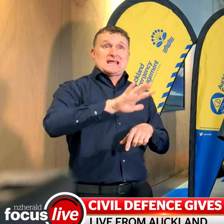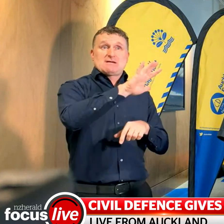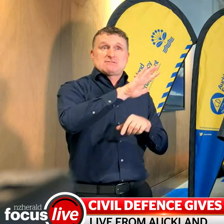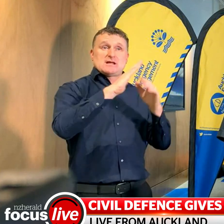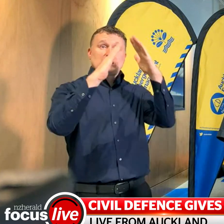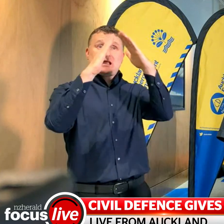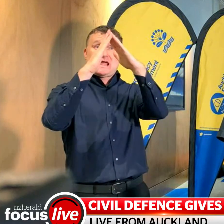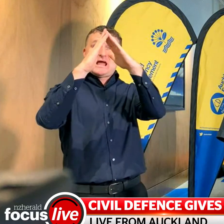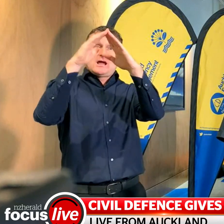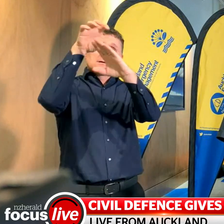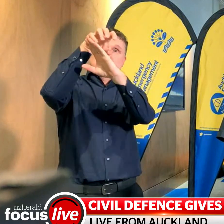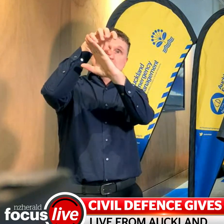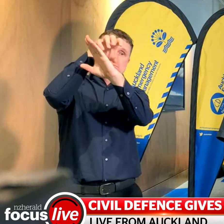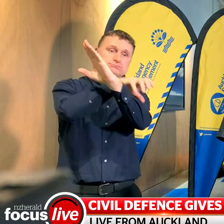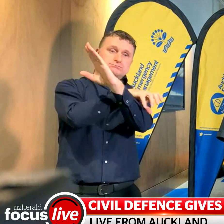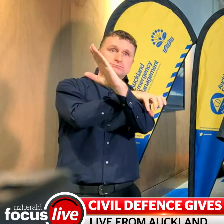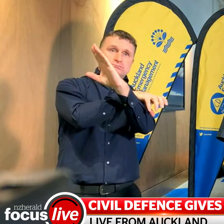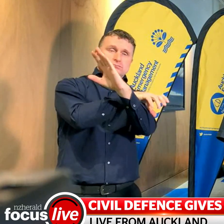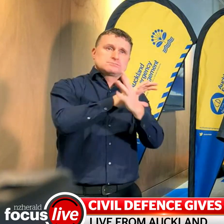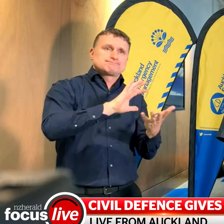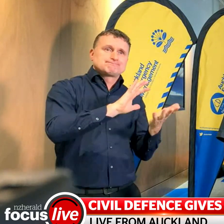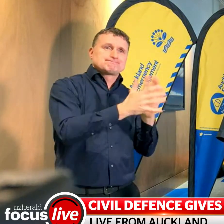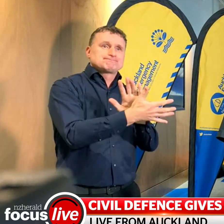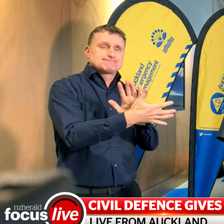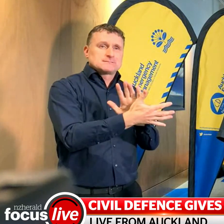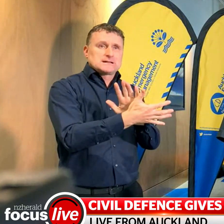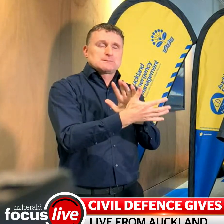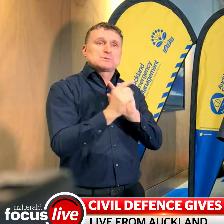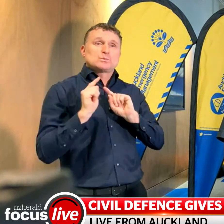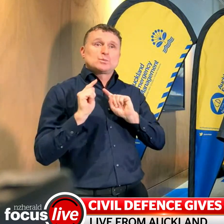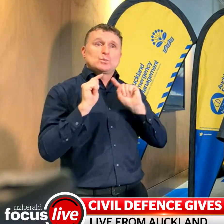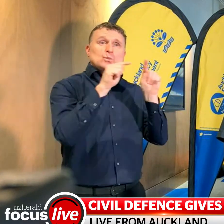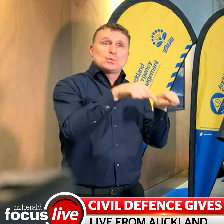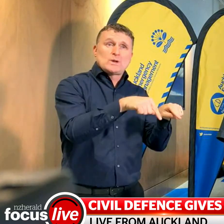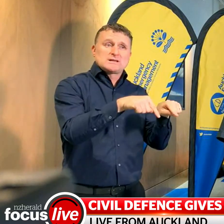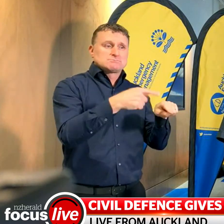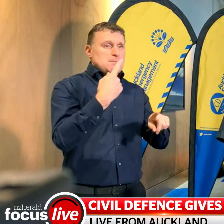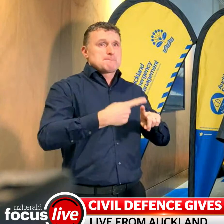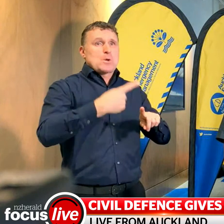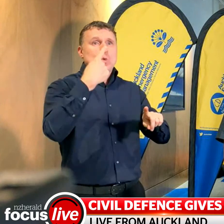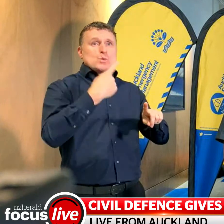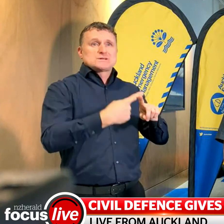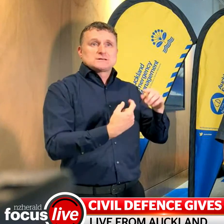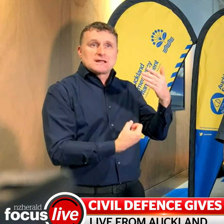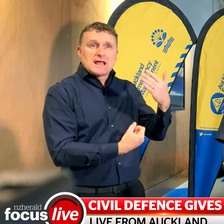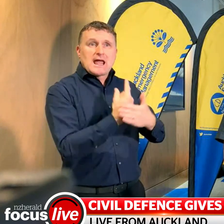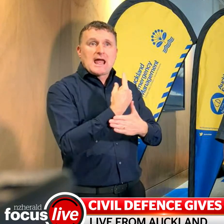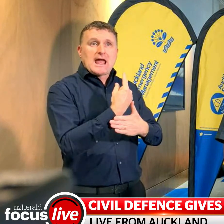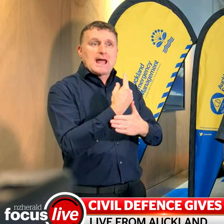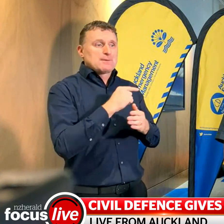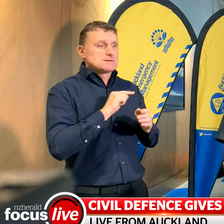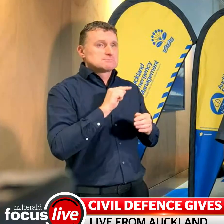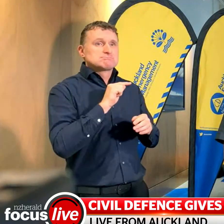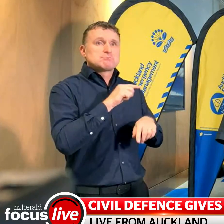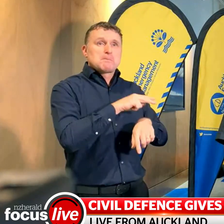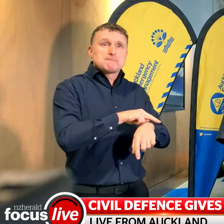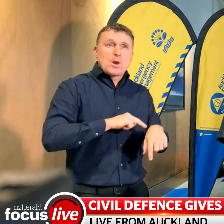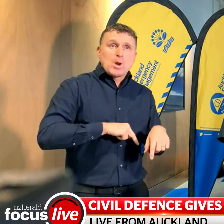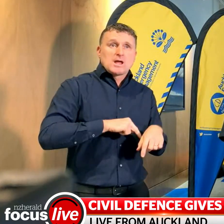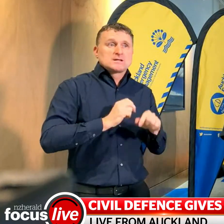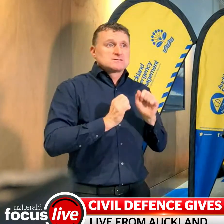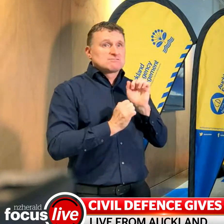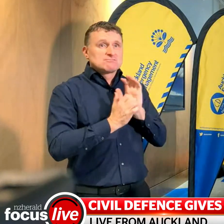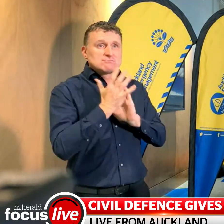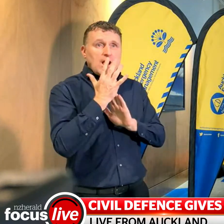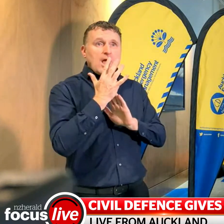operation that followed that, which we thought was considerably good coordination between